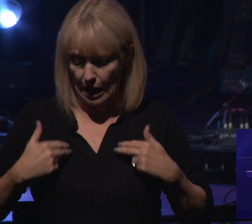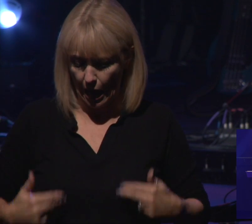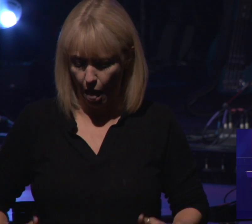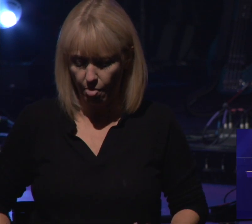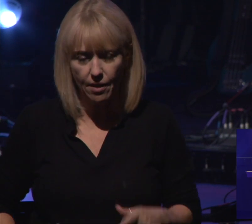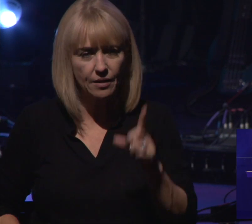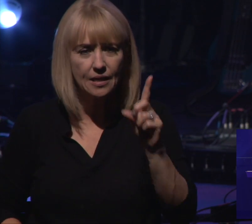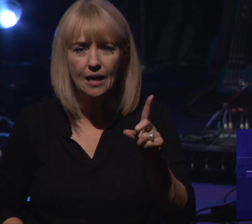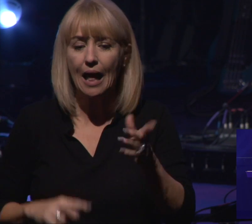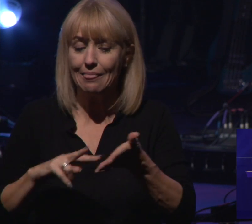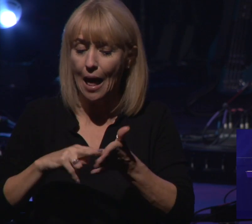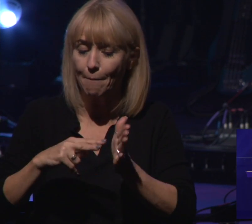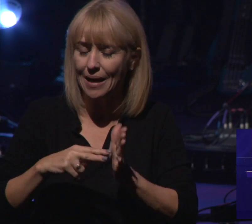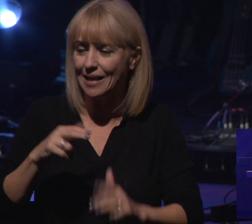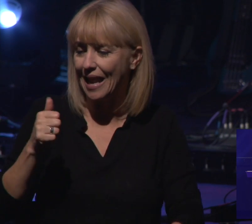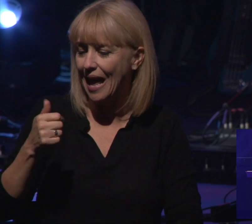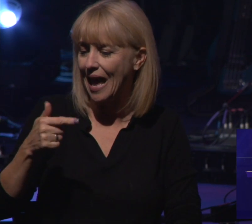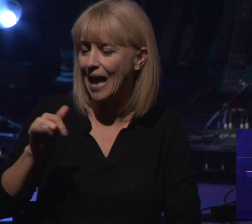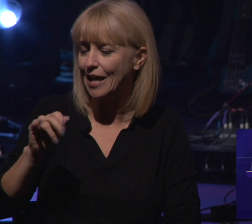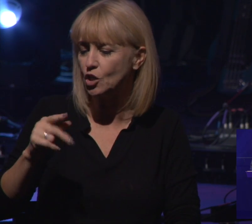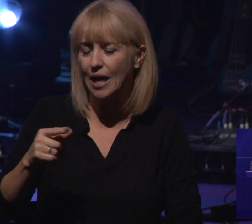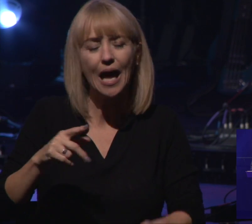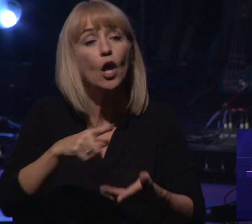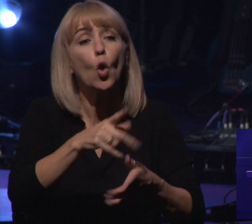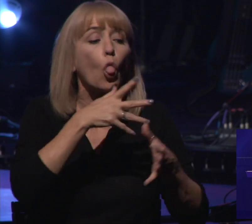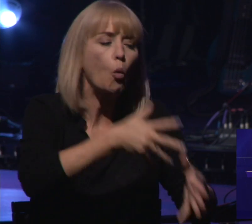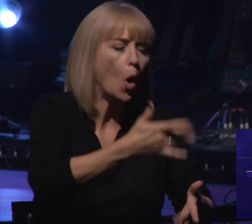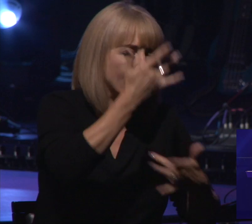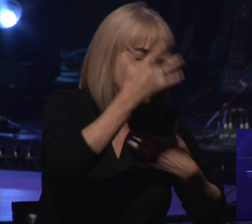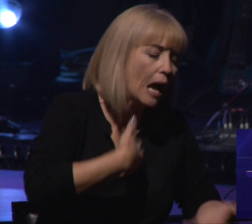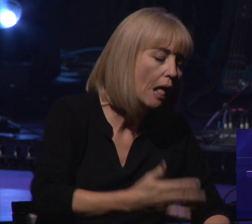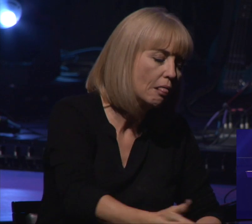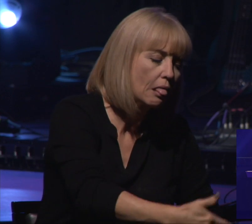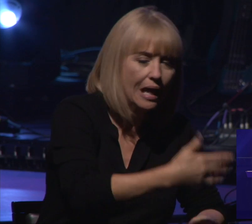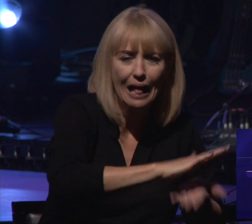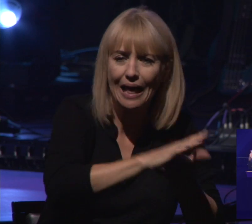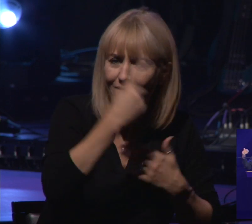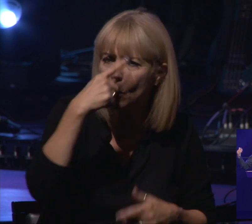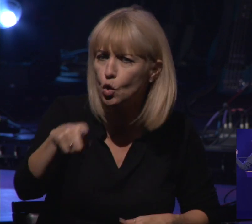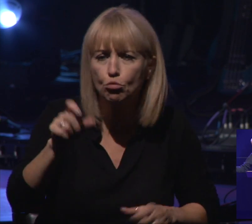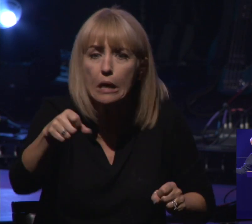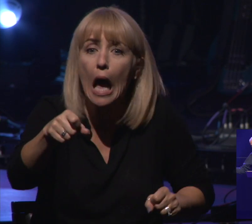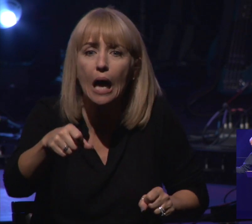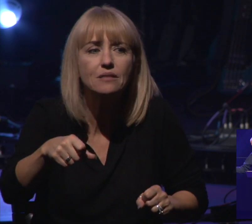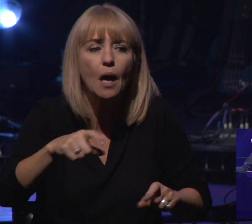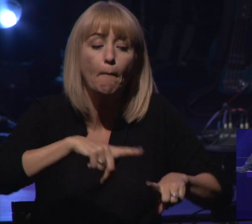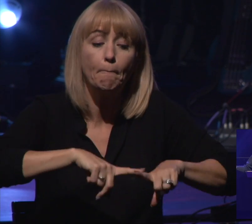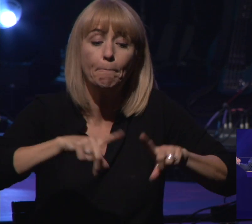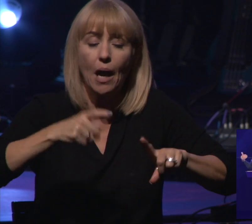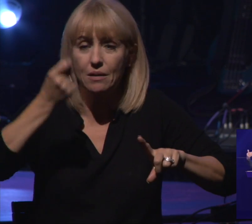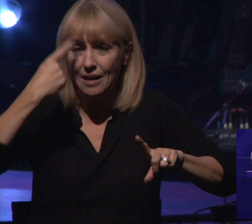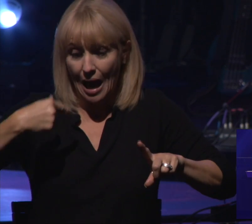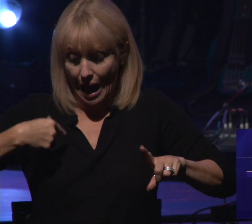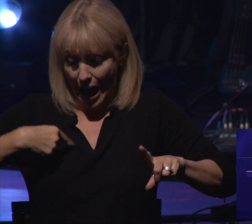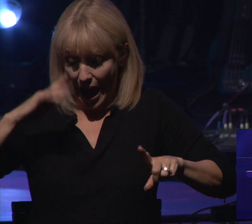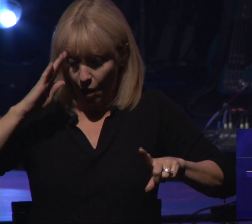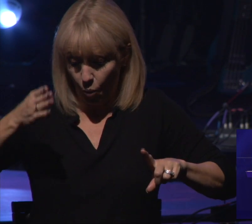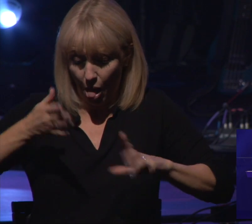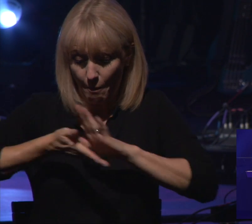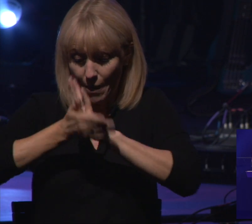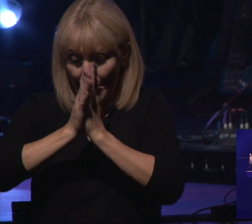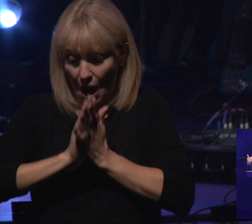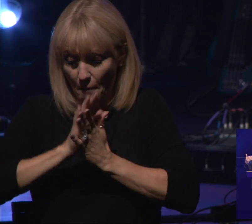Now, Gene says this describes the aging process. It's not just cleaning up each other's puke, and that's part of it too, but it's